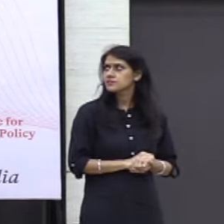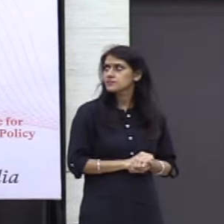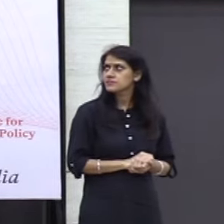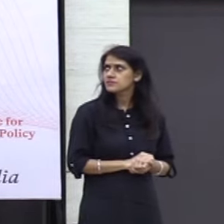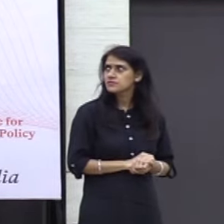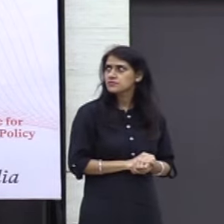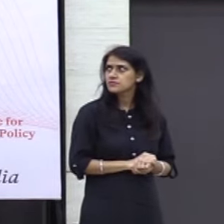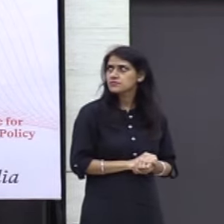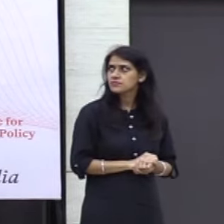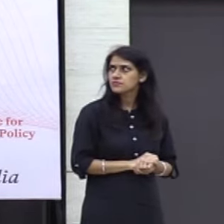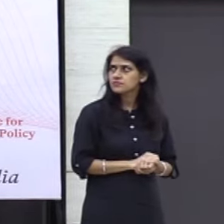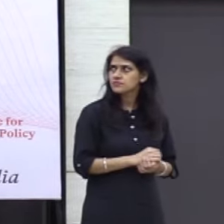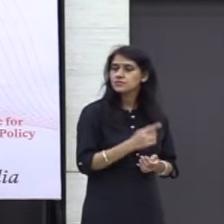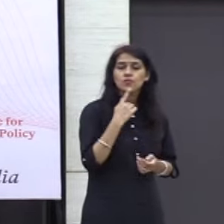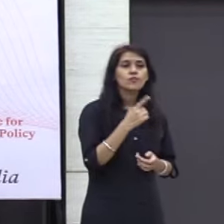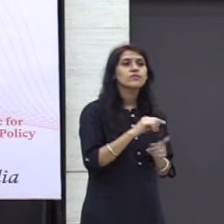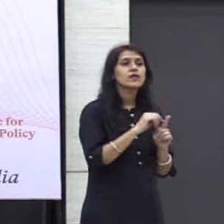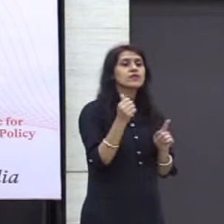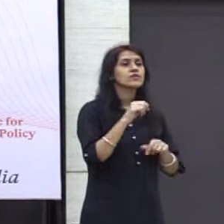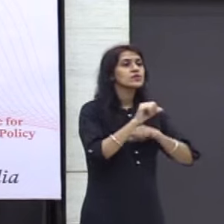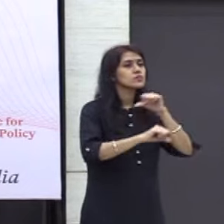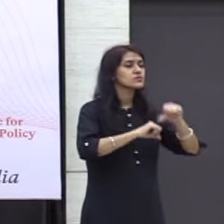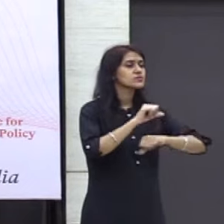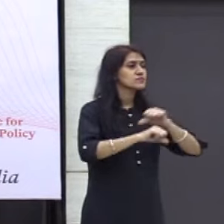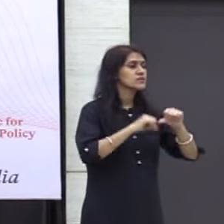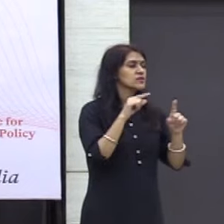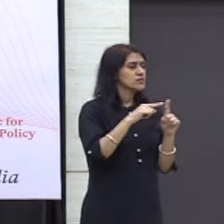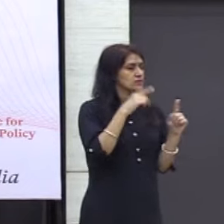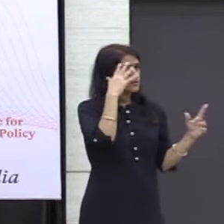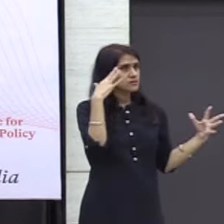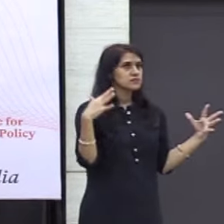The other provision, which is of very disturbing,